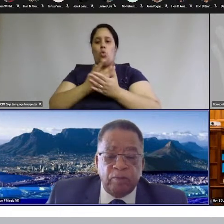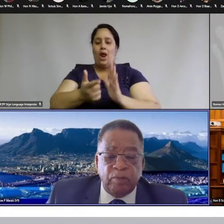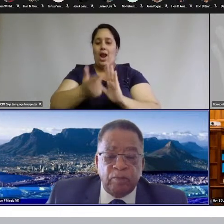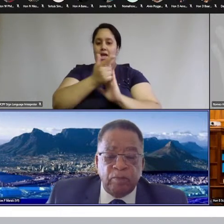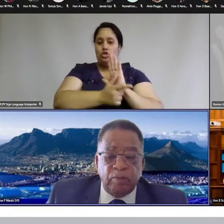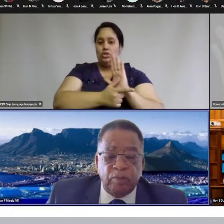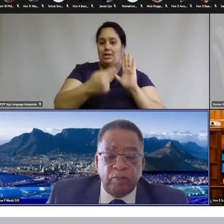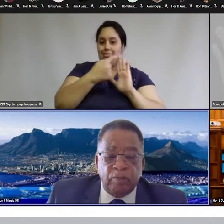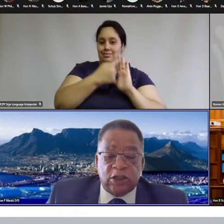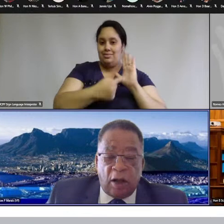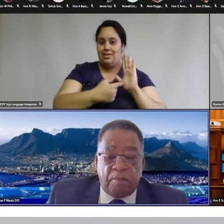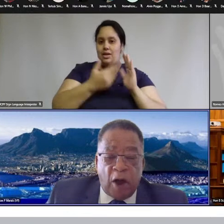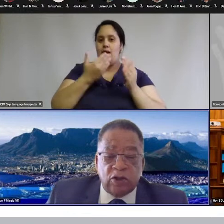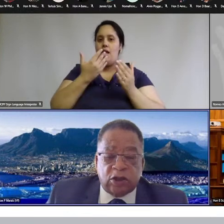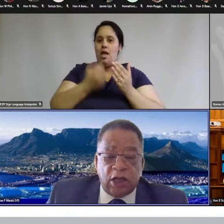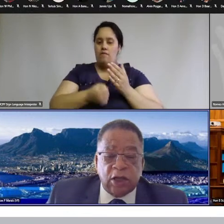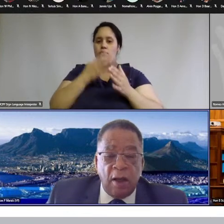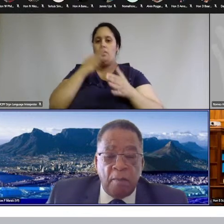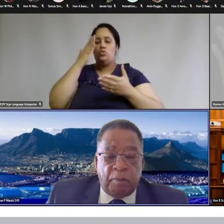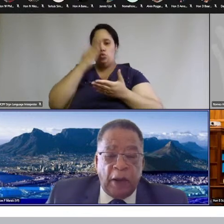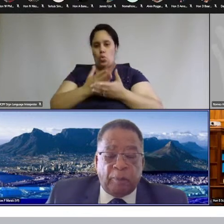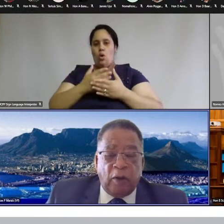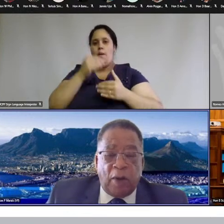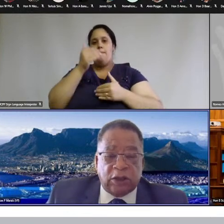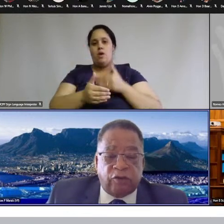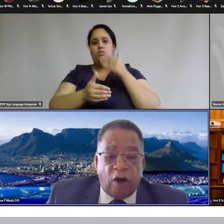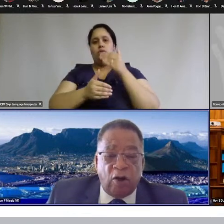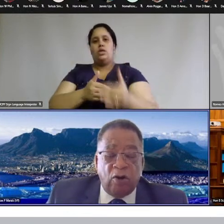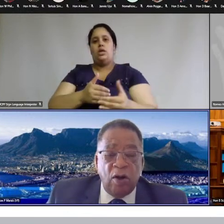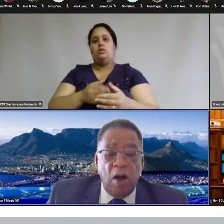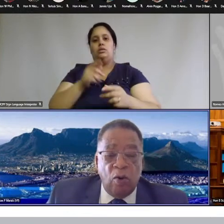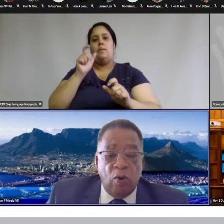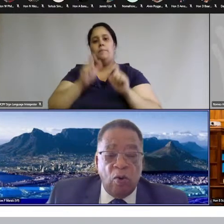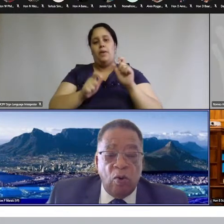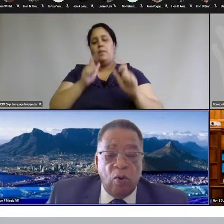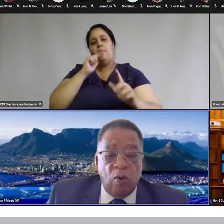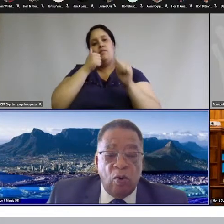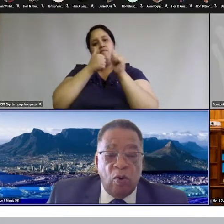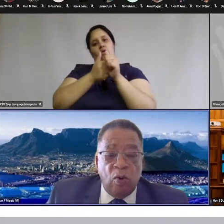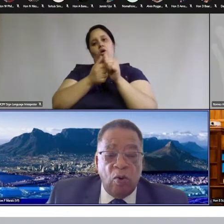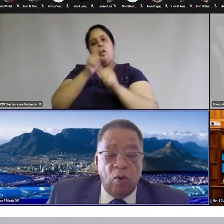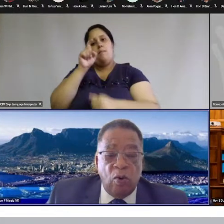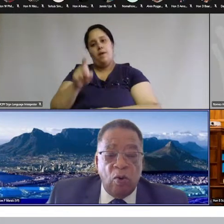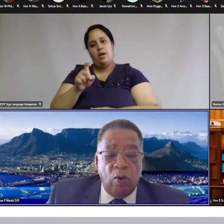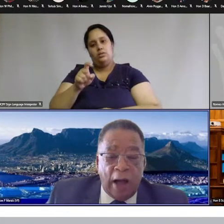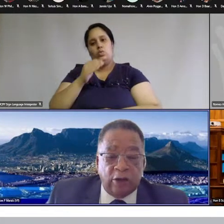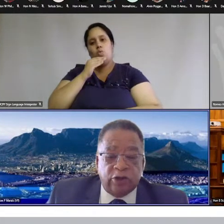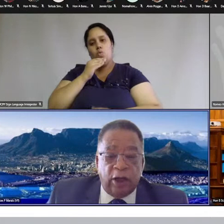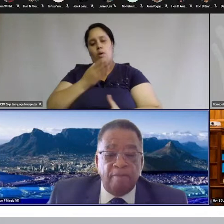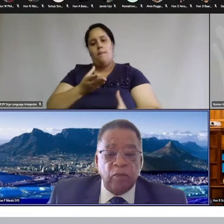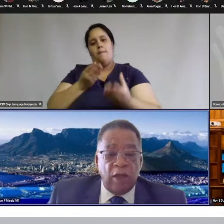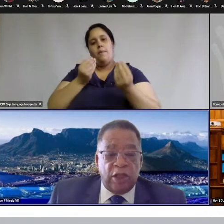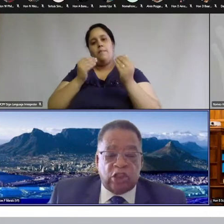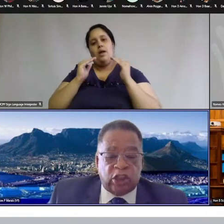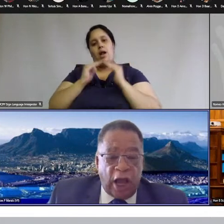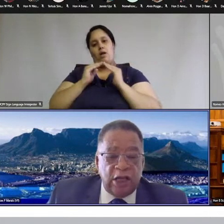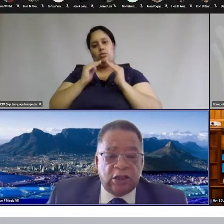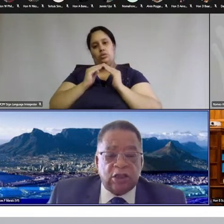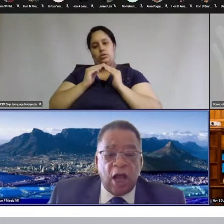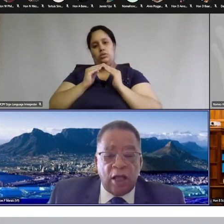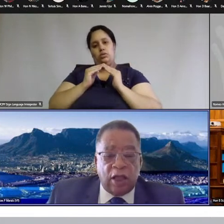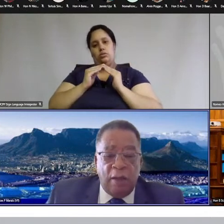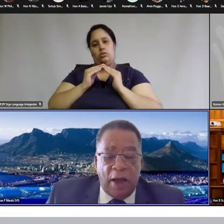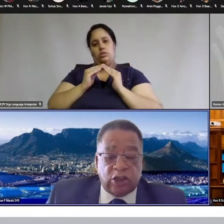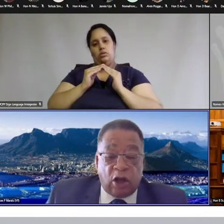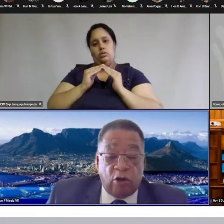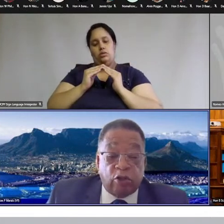legislation that determines a process people must follow who acquire housing, the